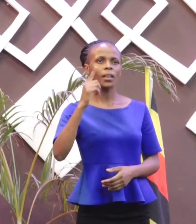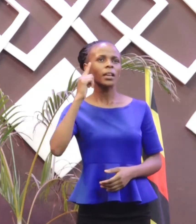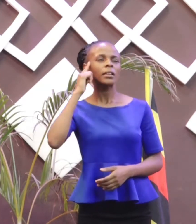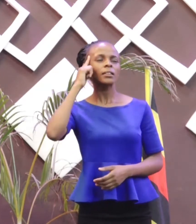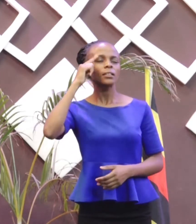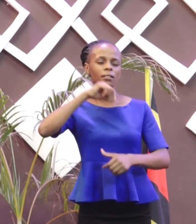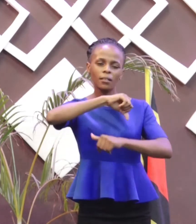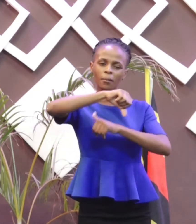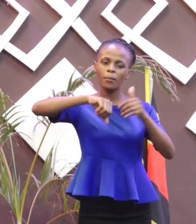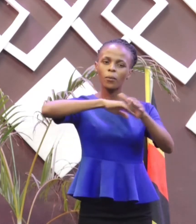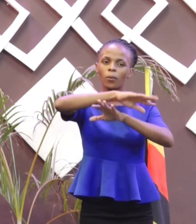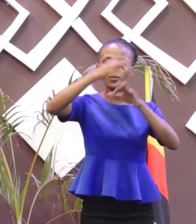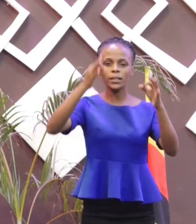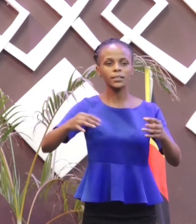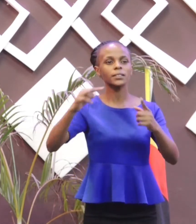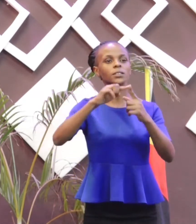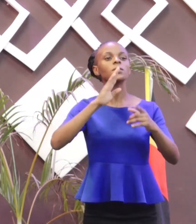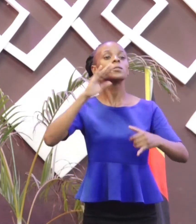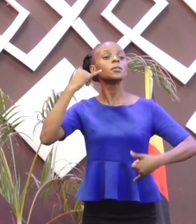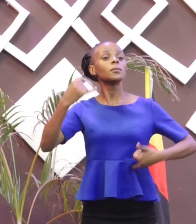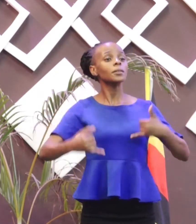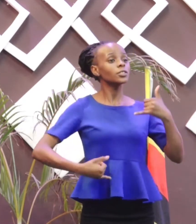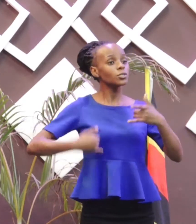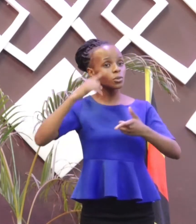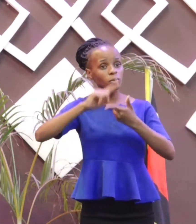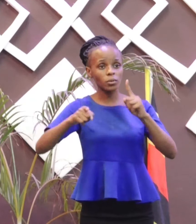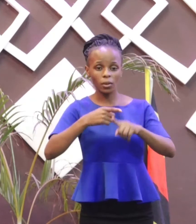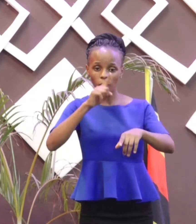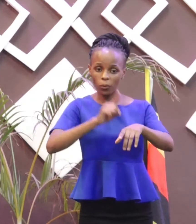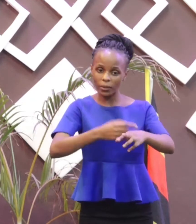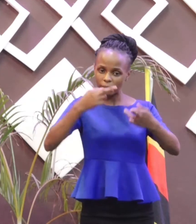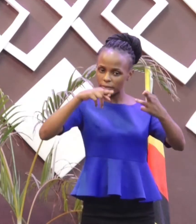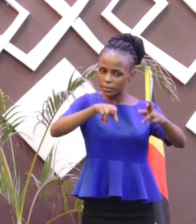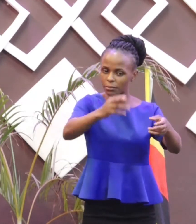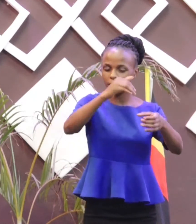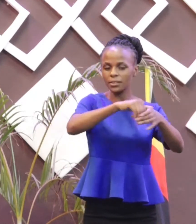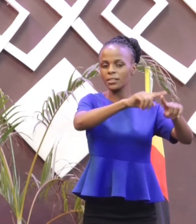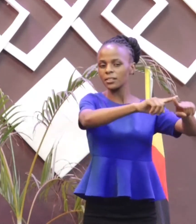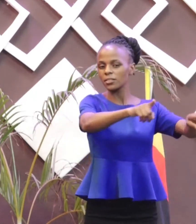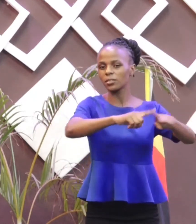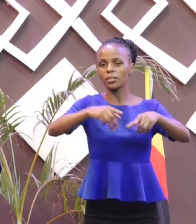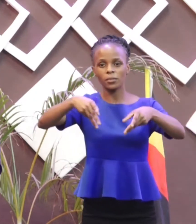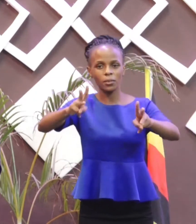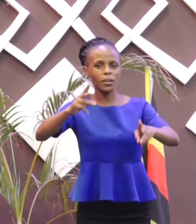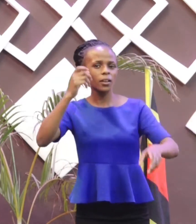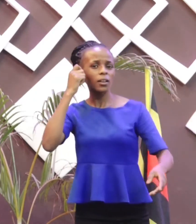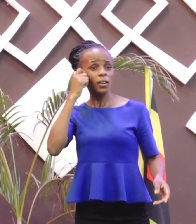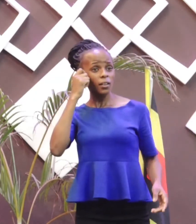Mulowoozenga byonna okuba essanyu baganda bange bwe munaagwanga mu kukemebwa okutali kumu nga